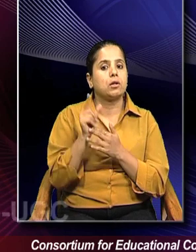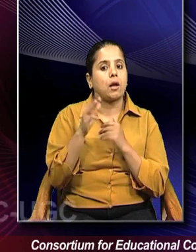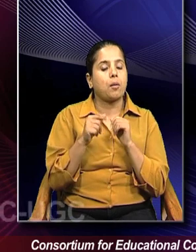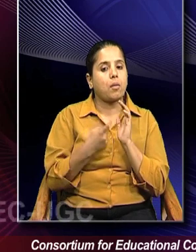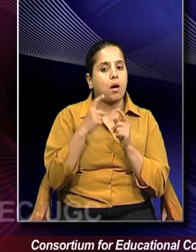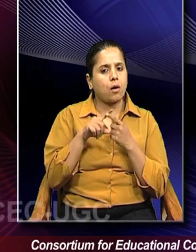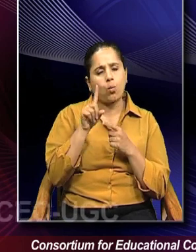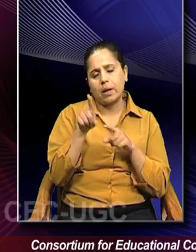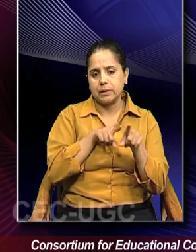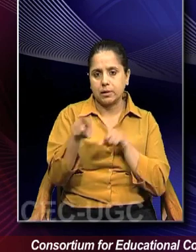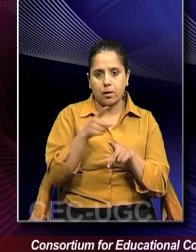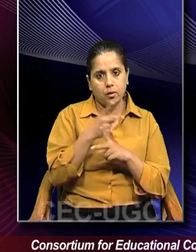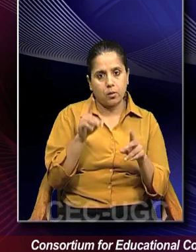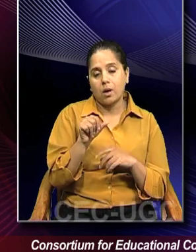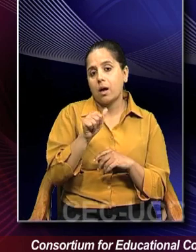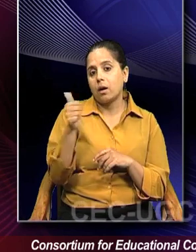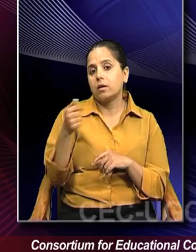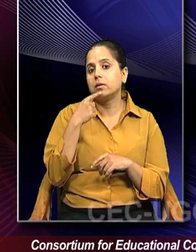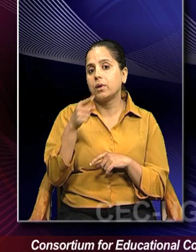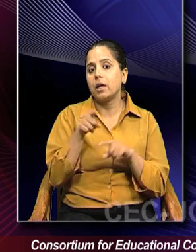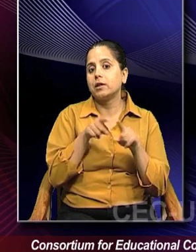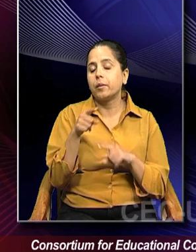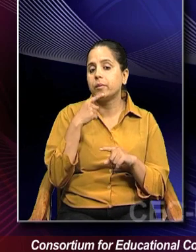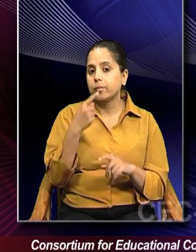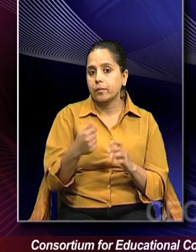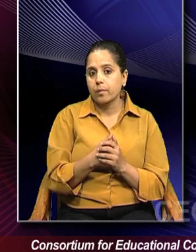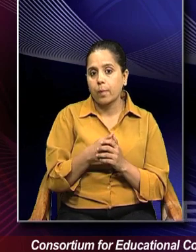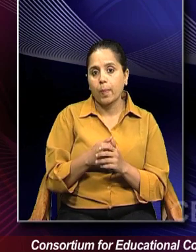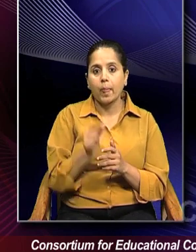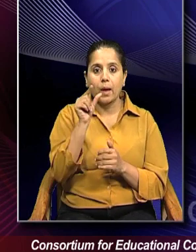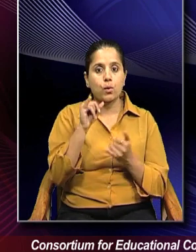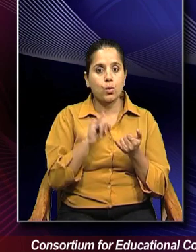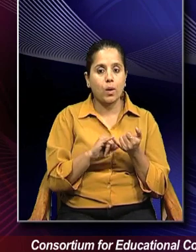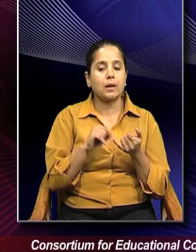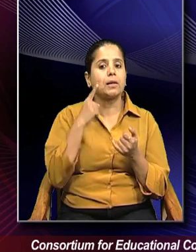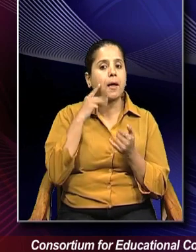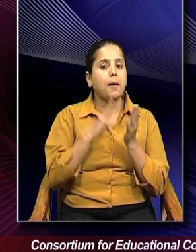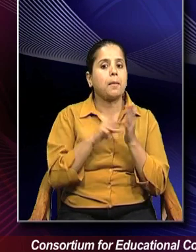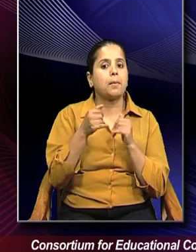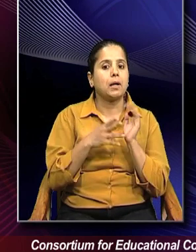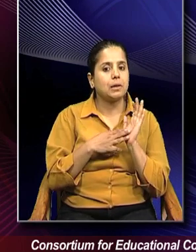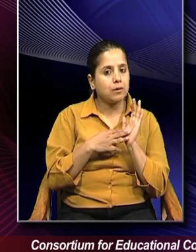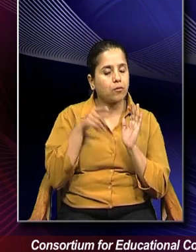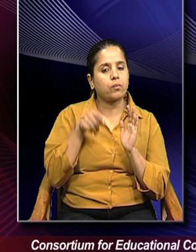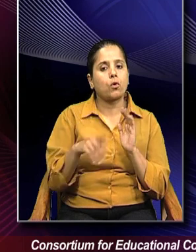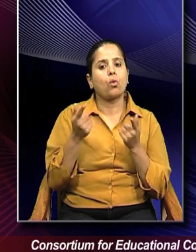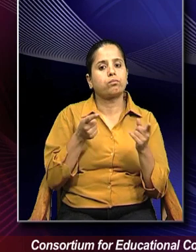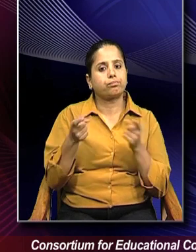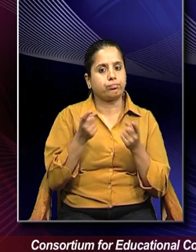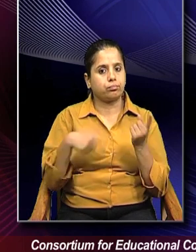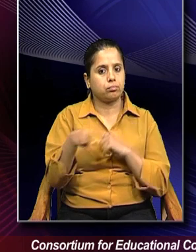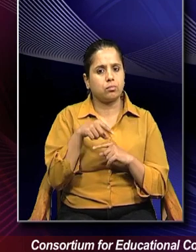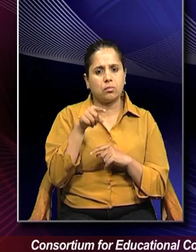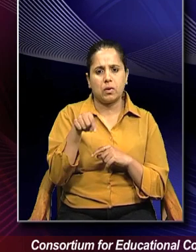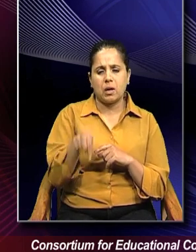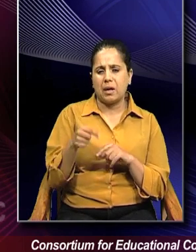one example. Another example is US imperialism or dominance. This cannot